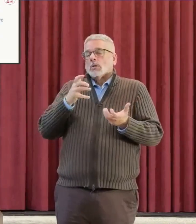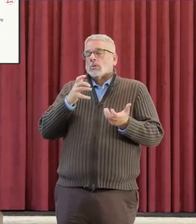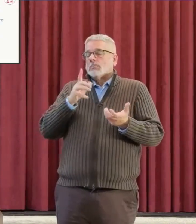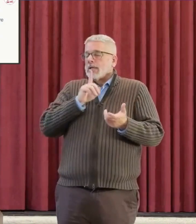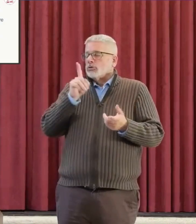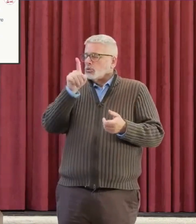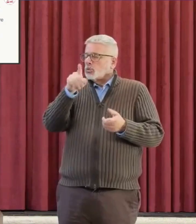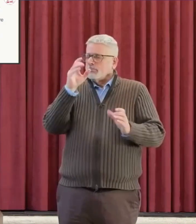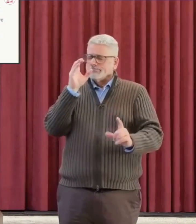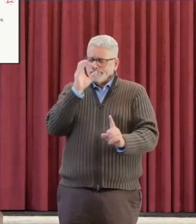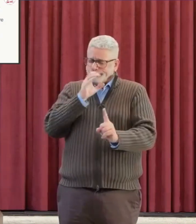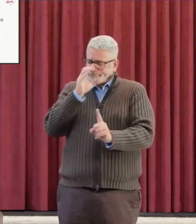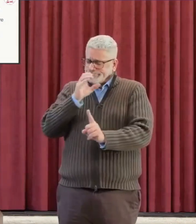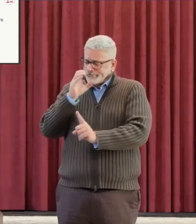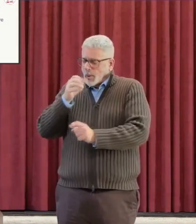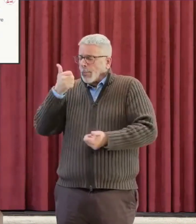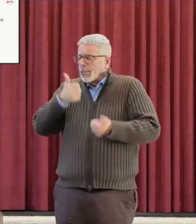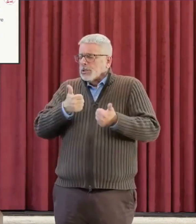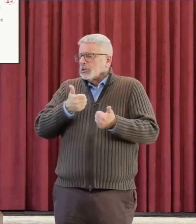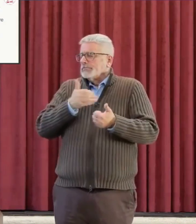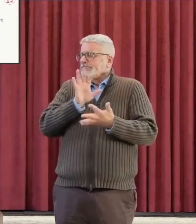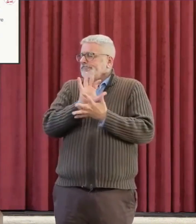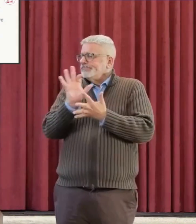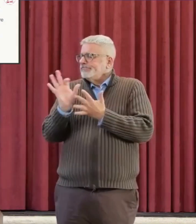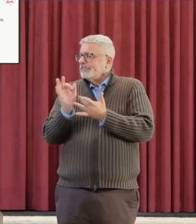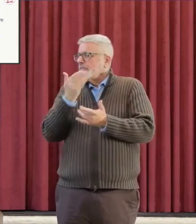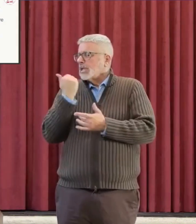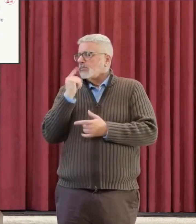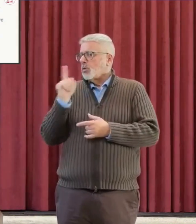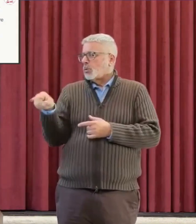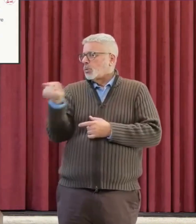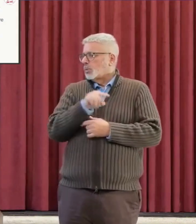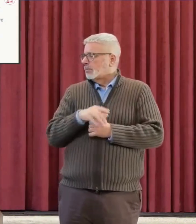study which plan is best for you. And